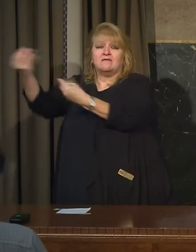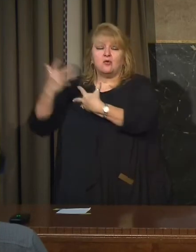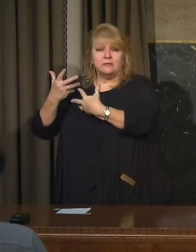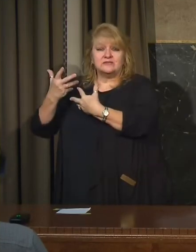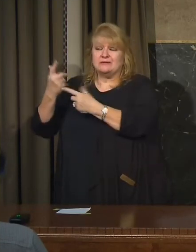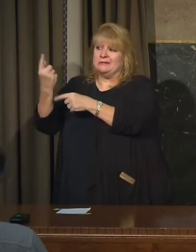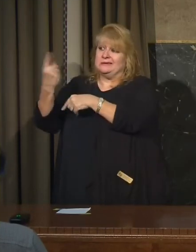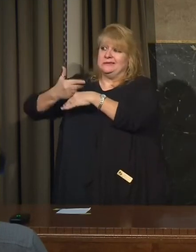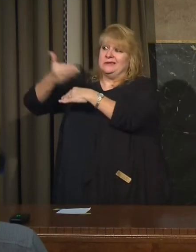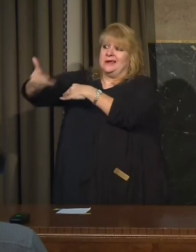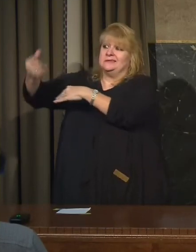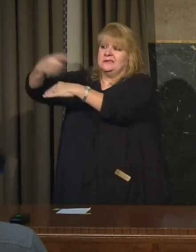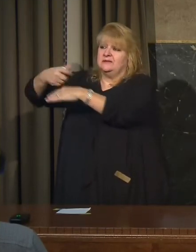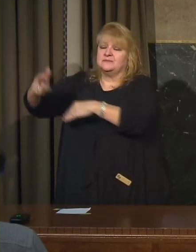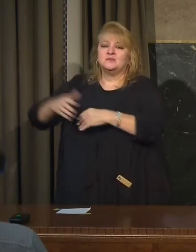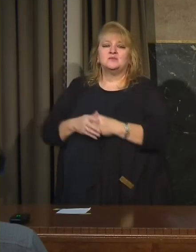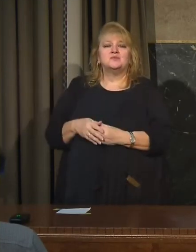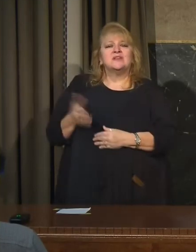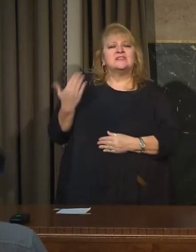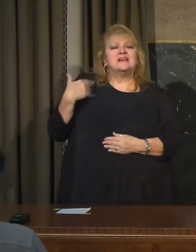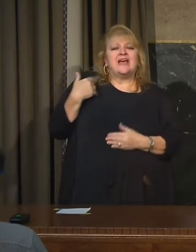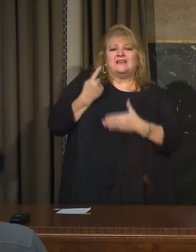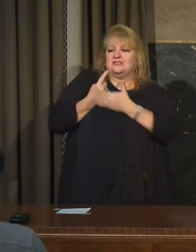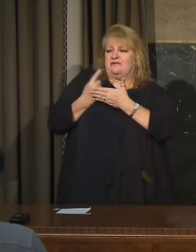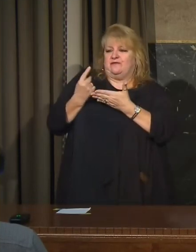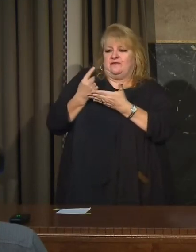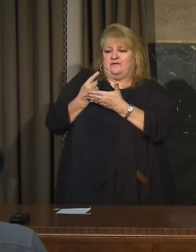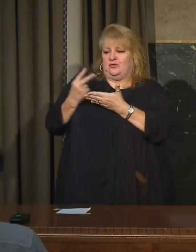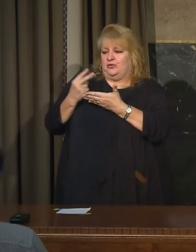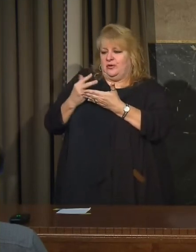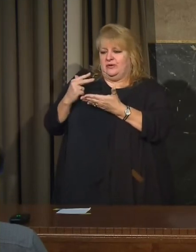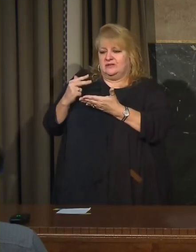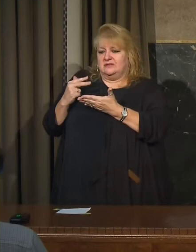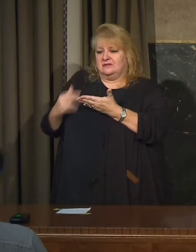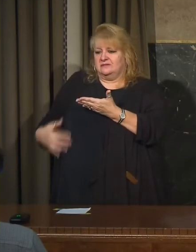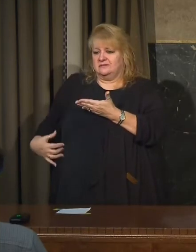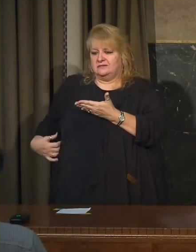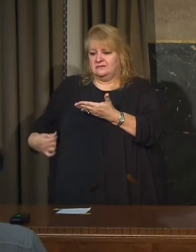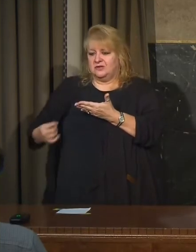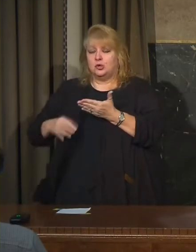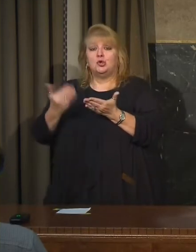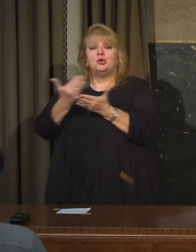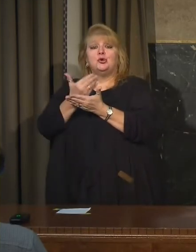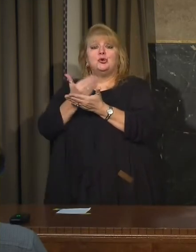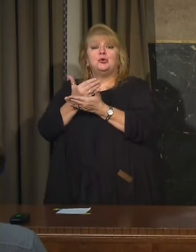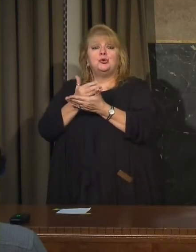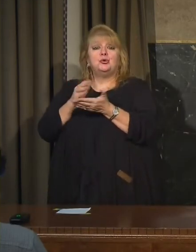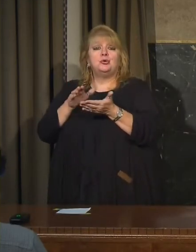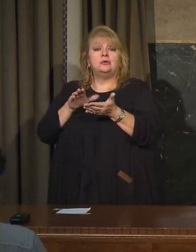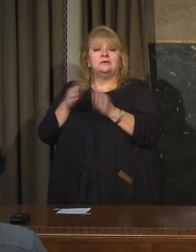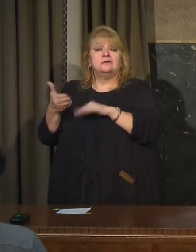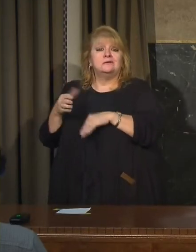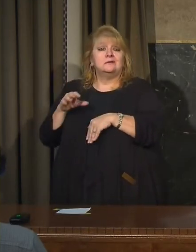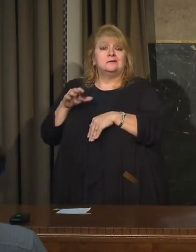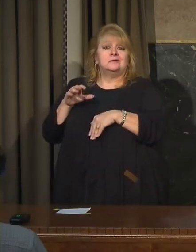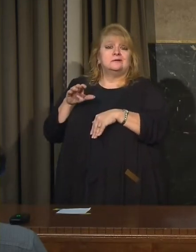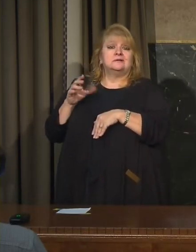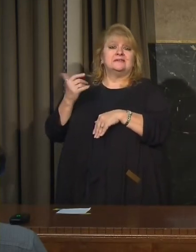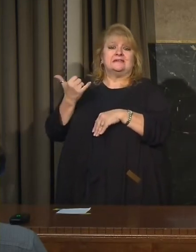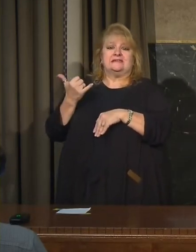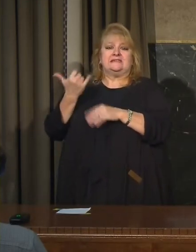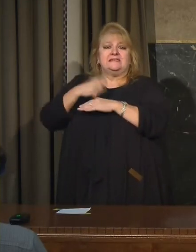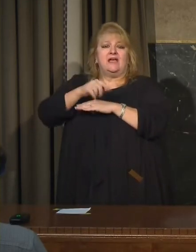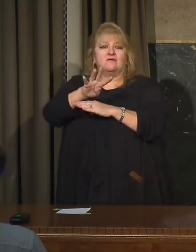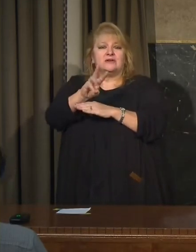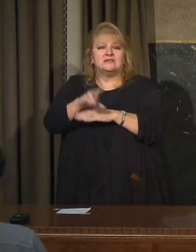new reported deaths every day between 40 and 60 a day. 46 today, 50,